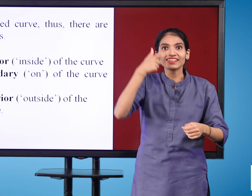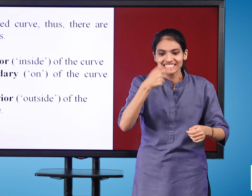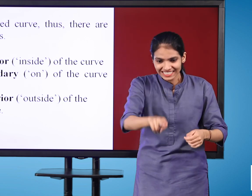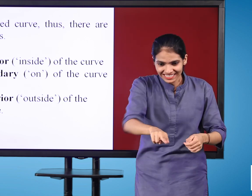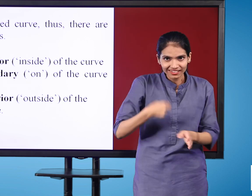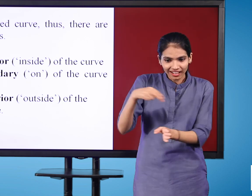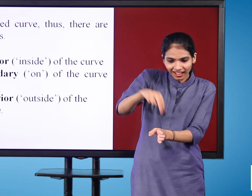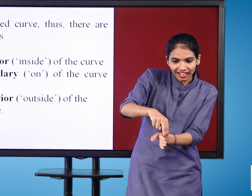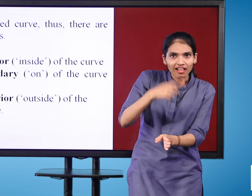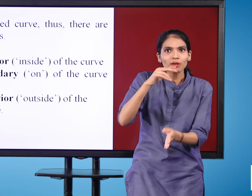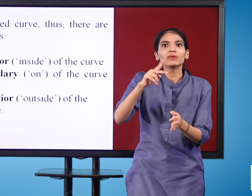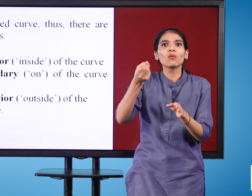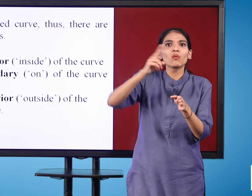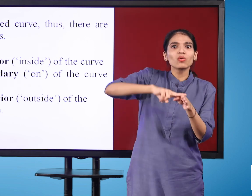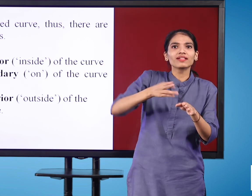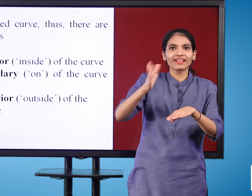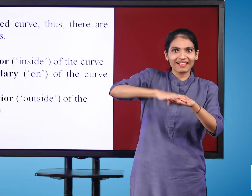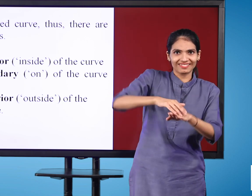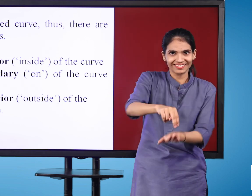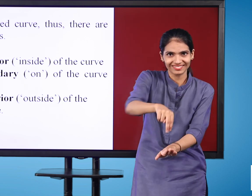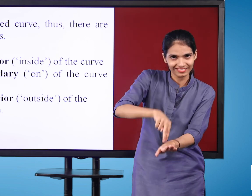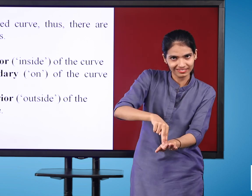on of the curve, and